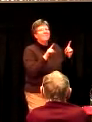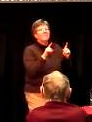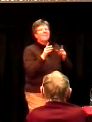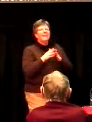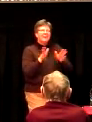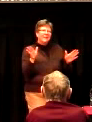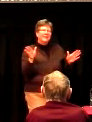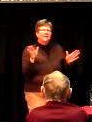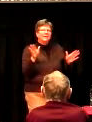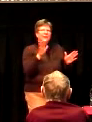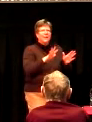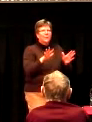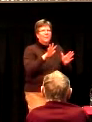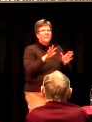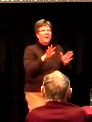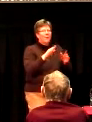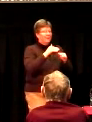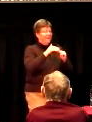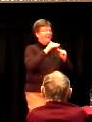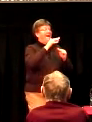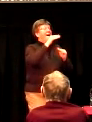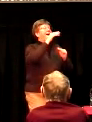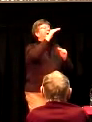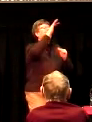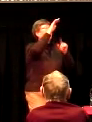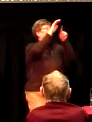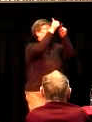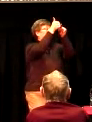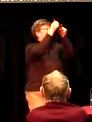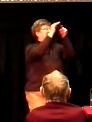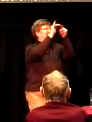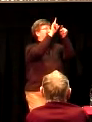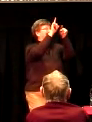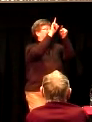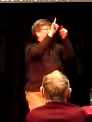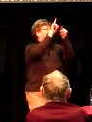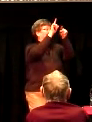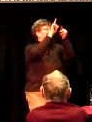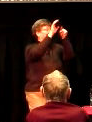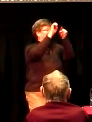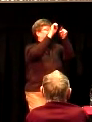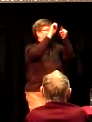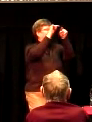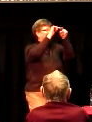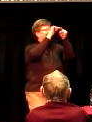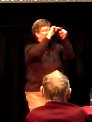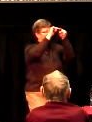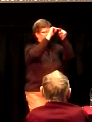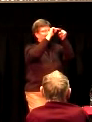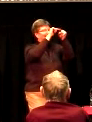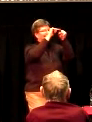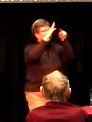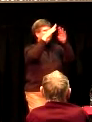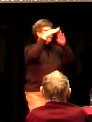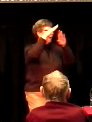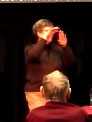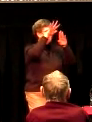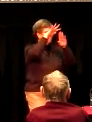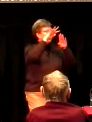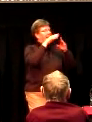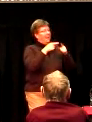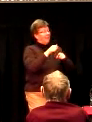Generally around the 10-mile boundary, we will say that that is a person going into space. And in